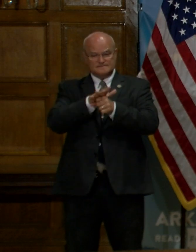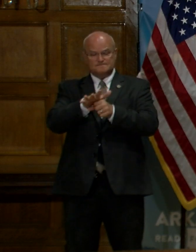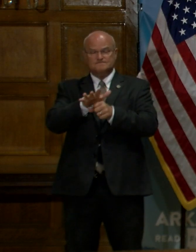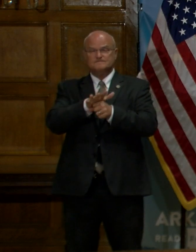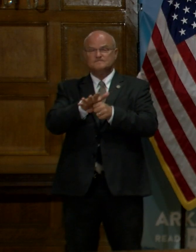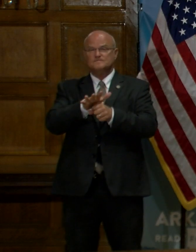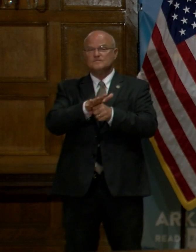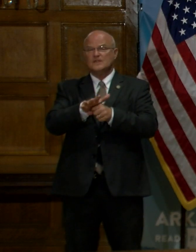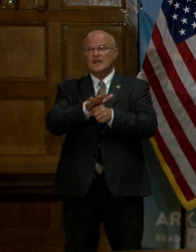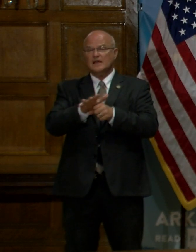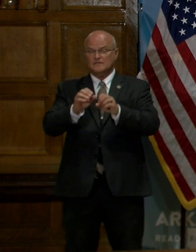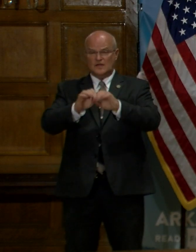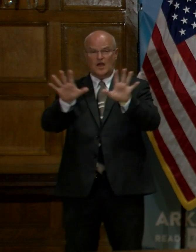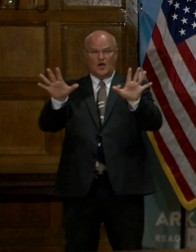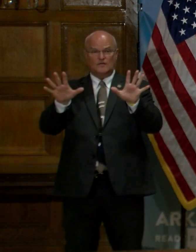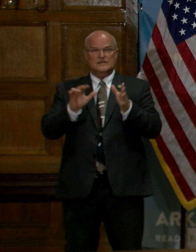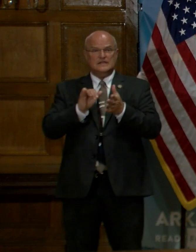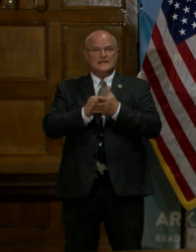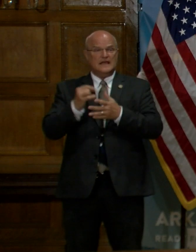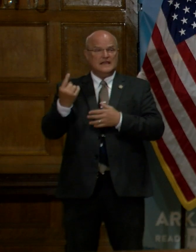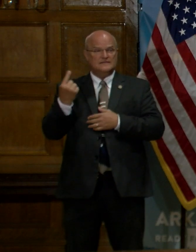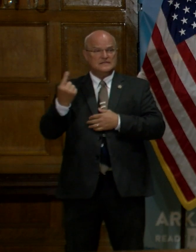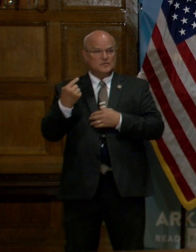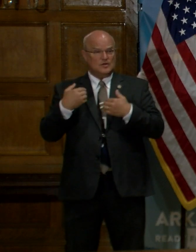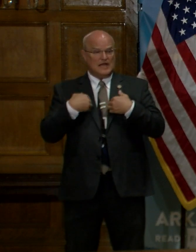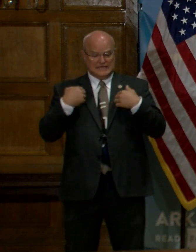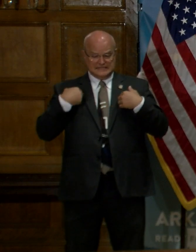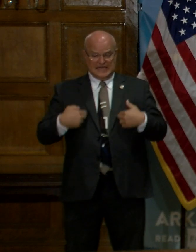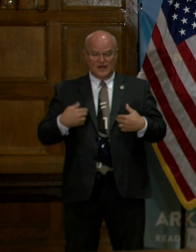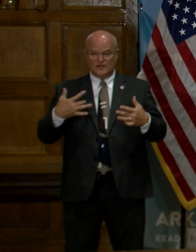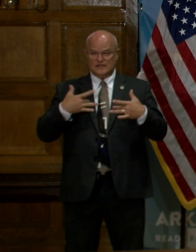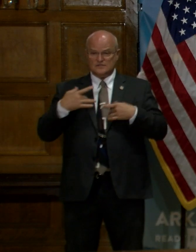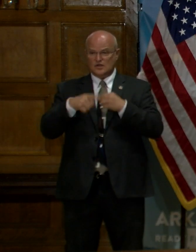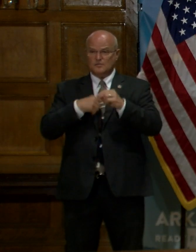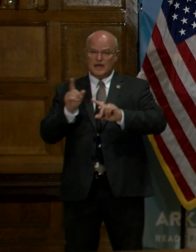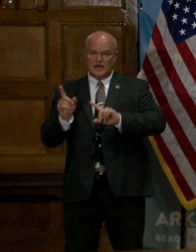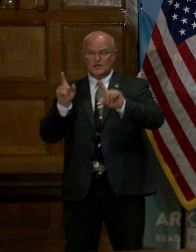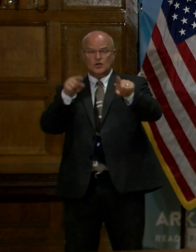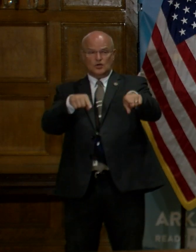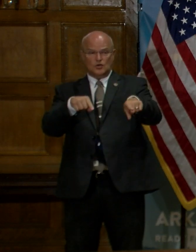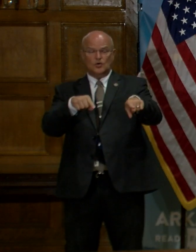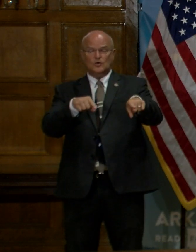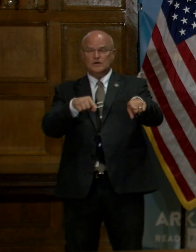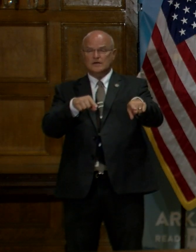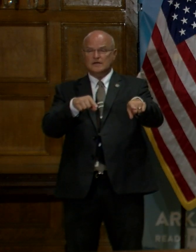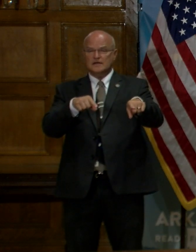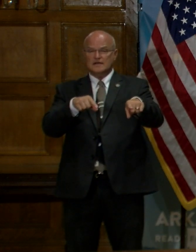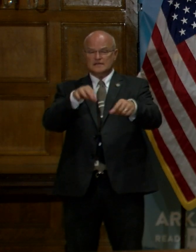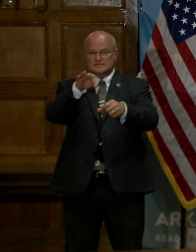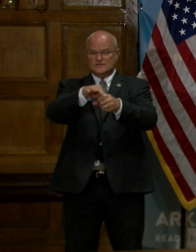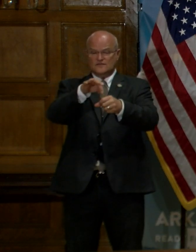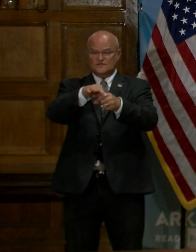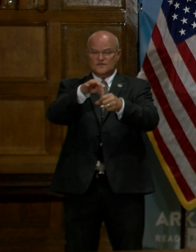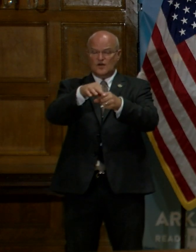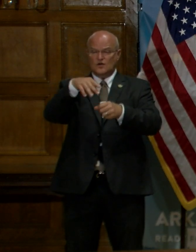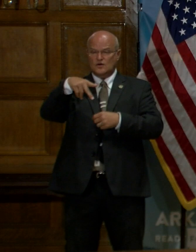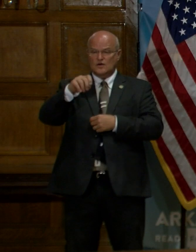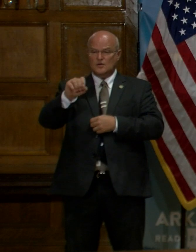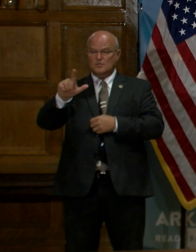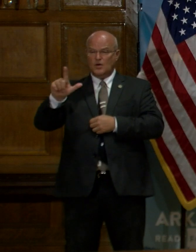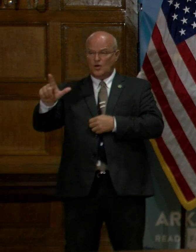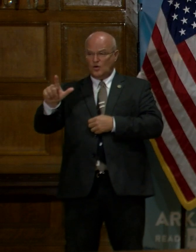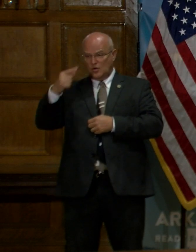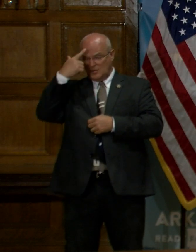amply obvious that if someone has a health concern about going to vote at a polling